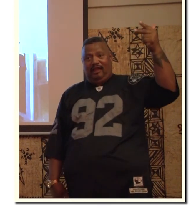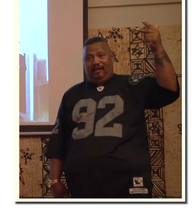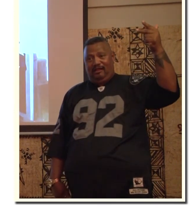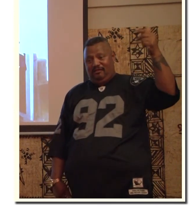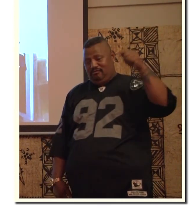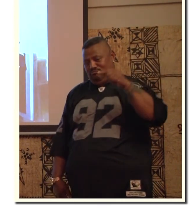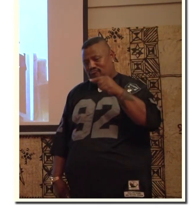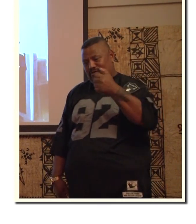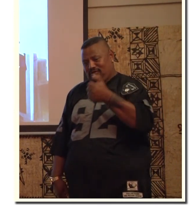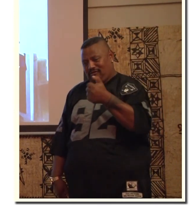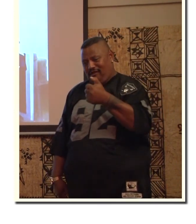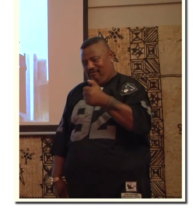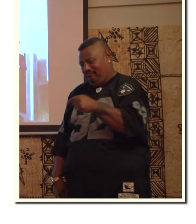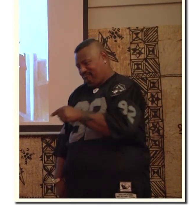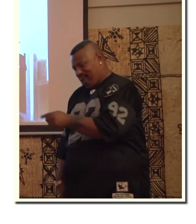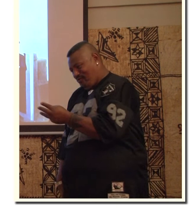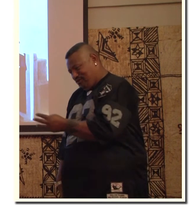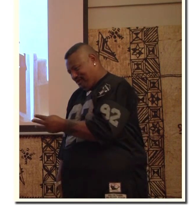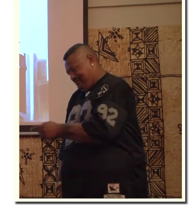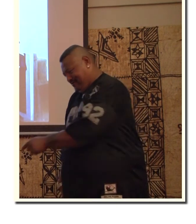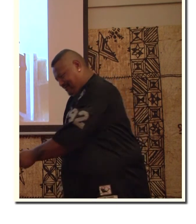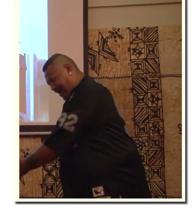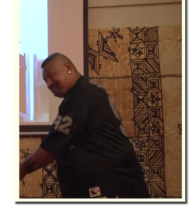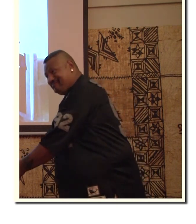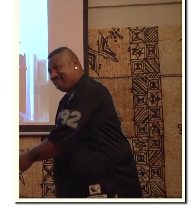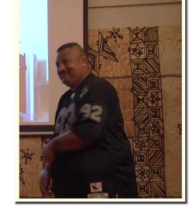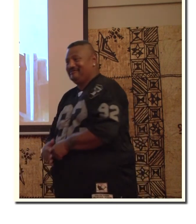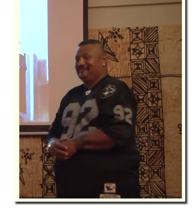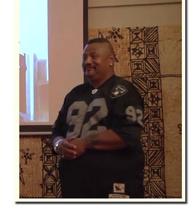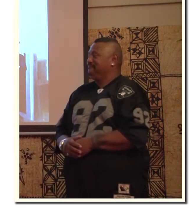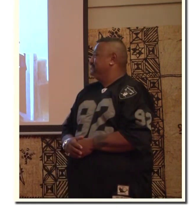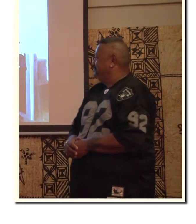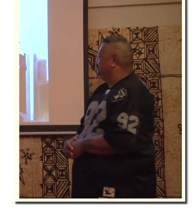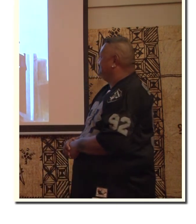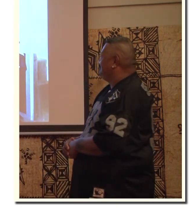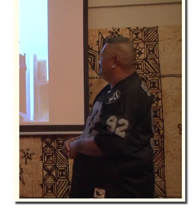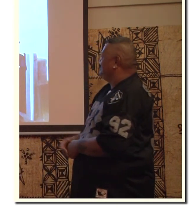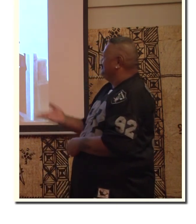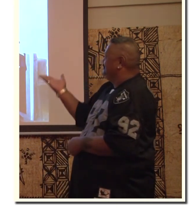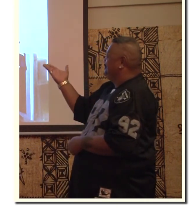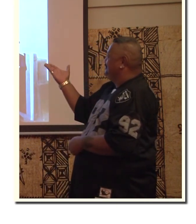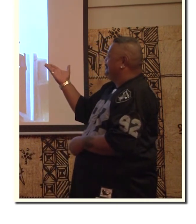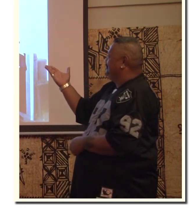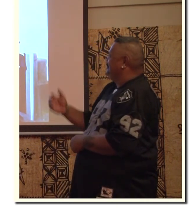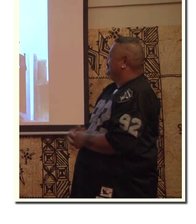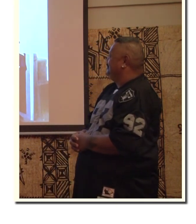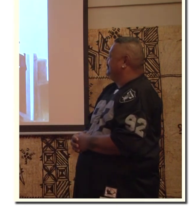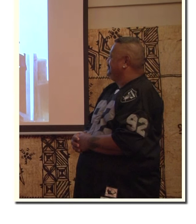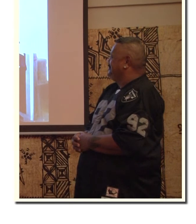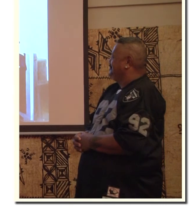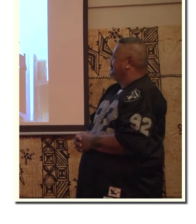And now my eldest is 18, taller than me, 16, 13, and our baby's 8. Here we are